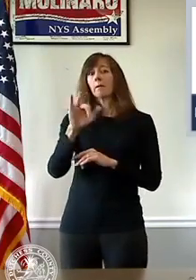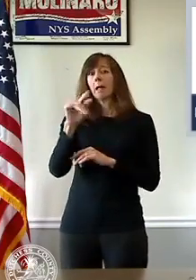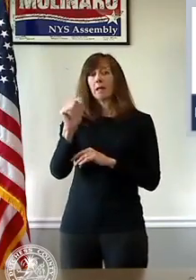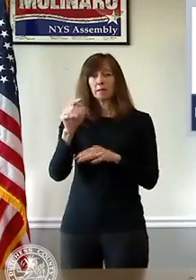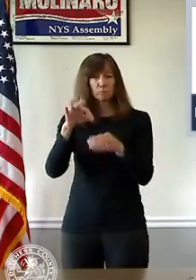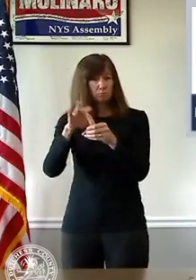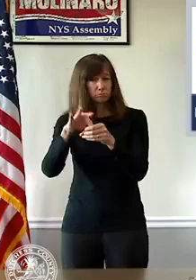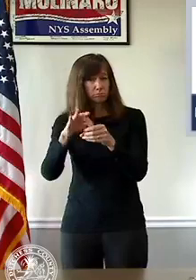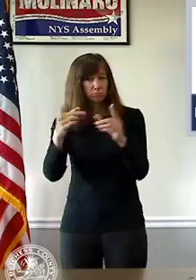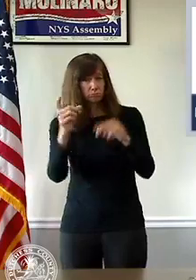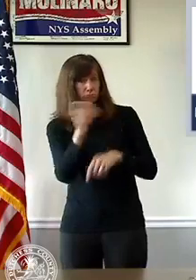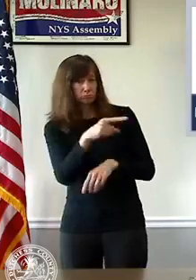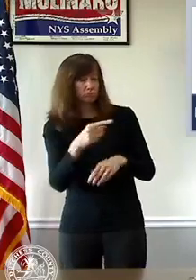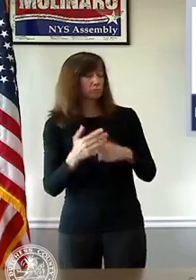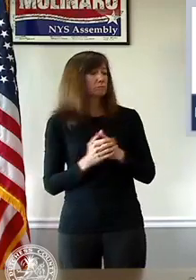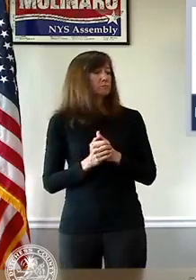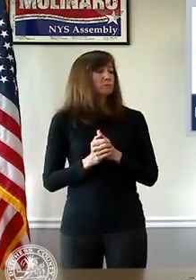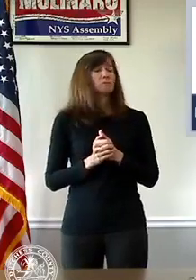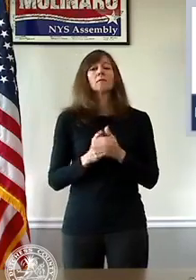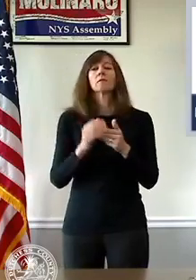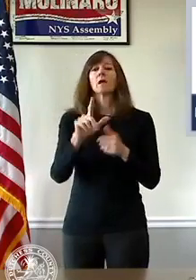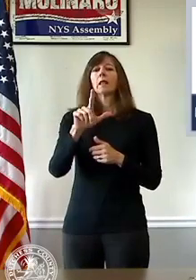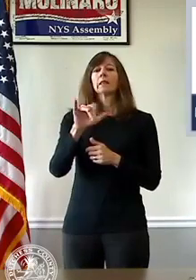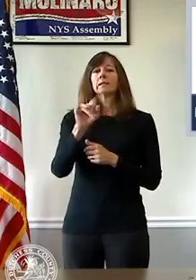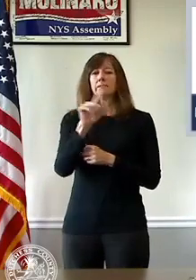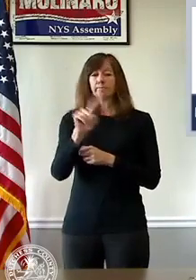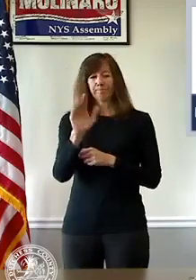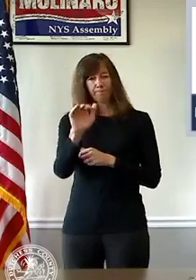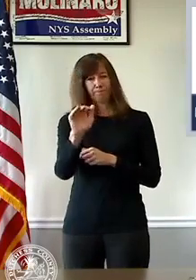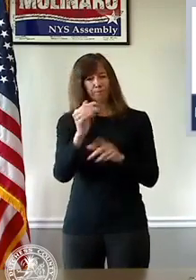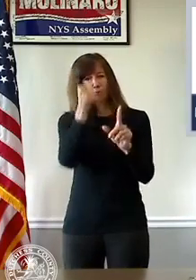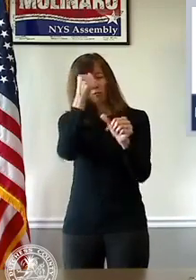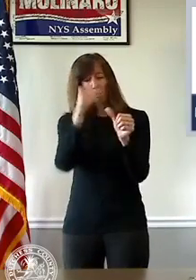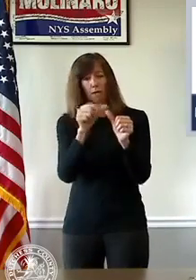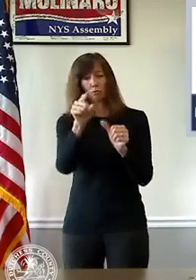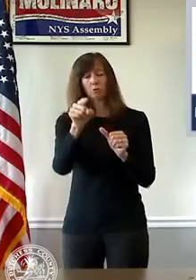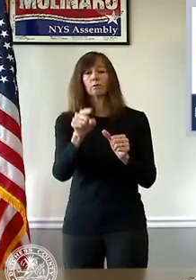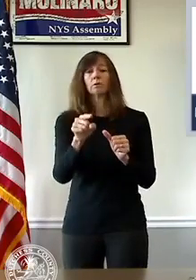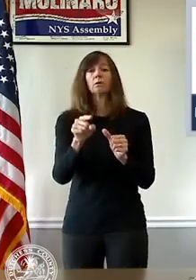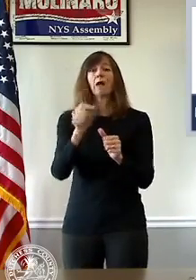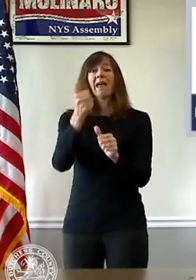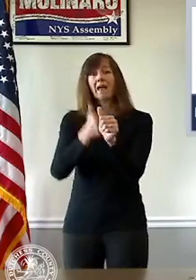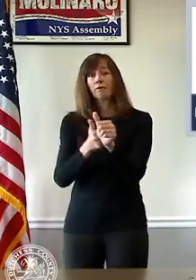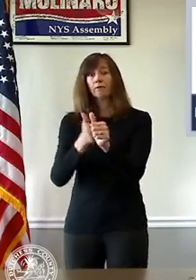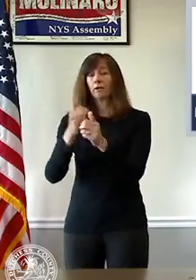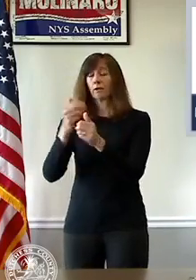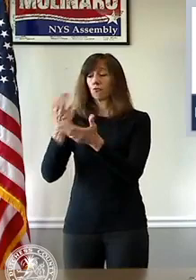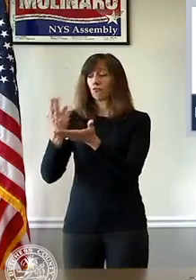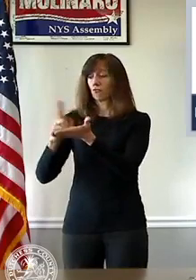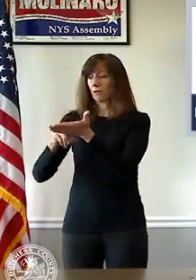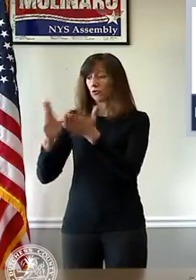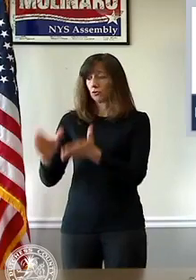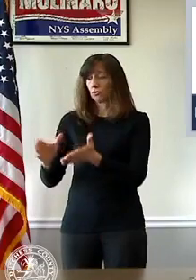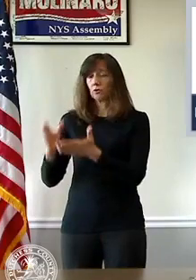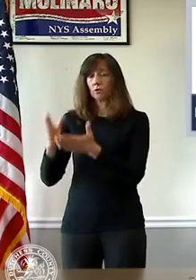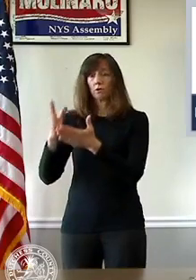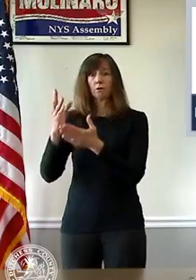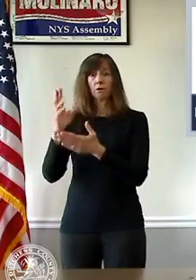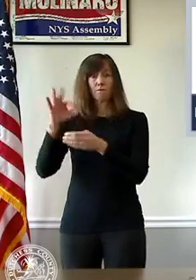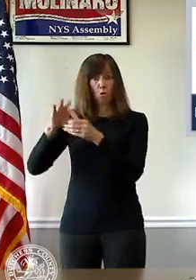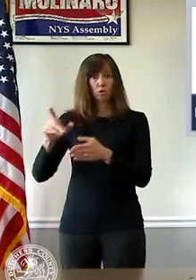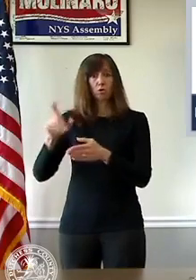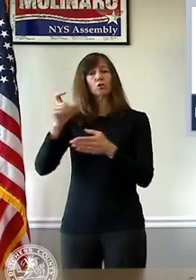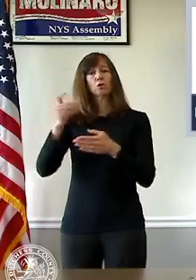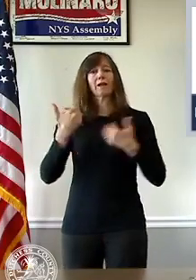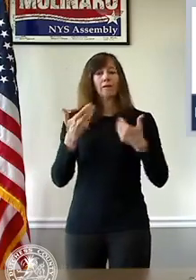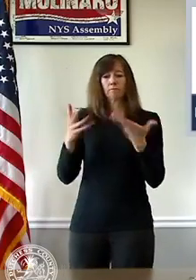Liz, as a reminder, every registered voter in a school district should have received a paper ballot for